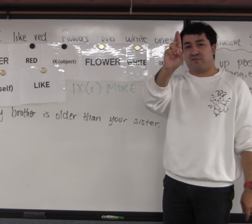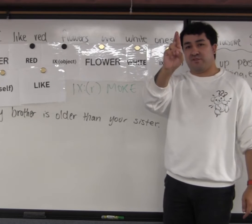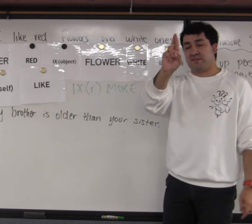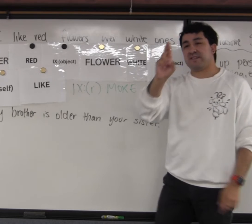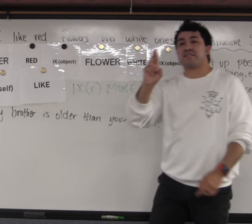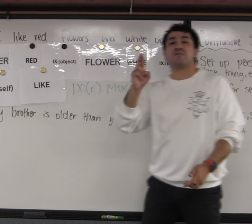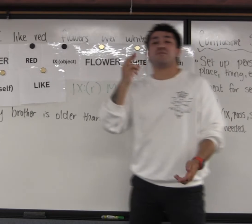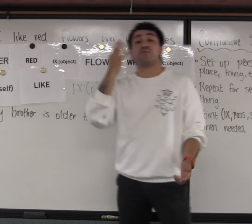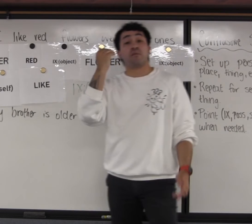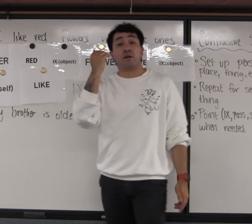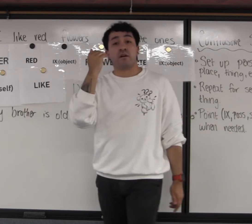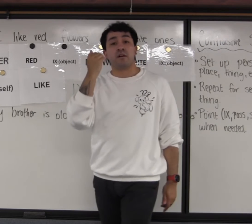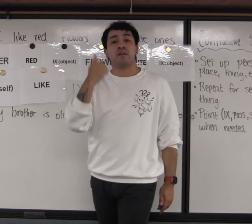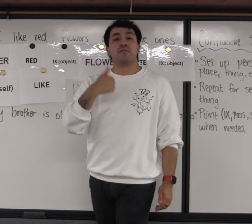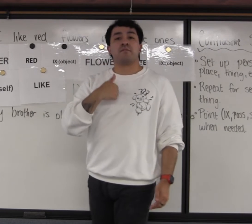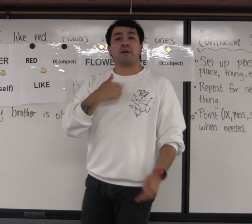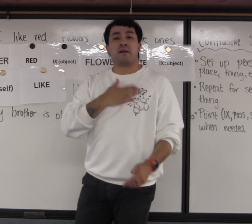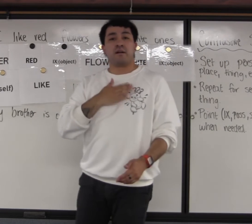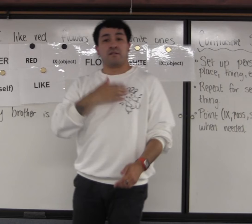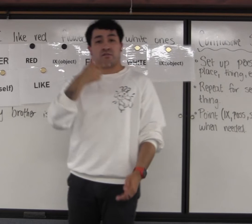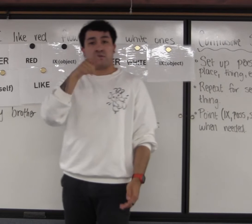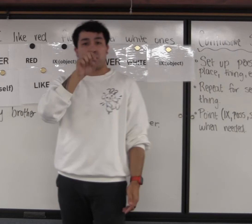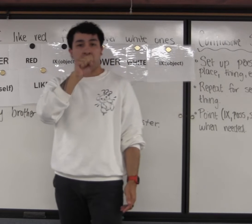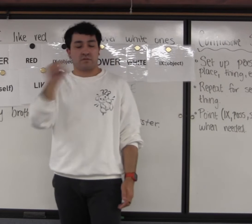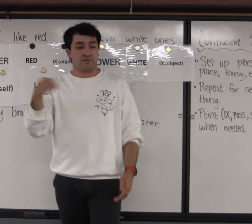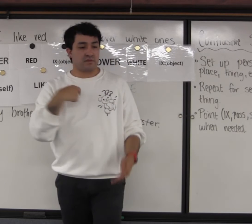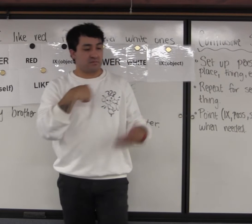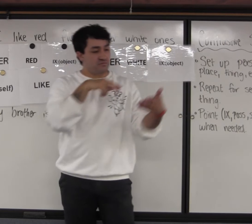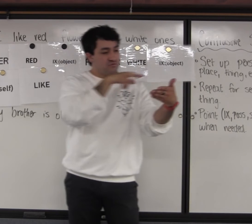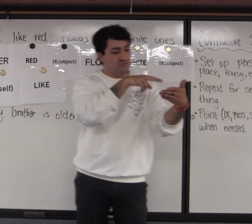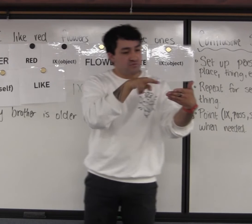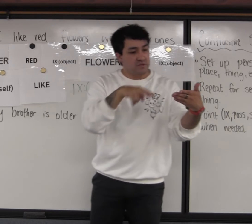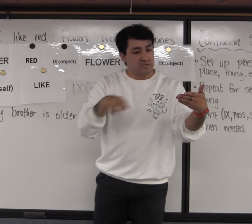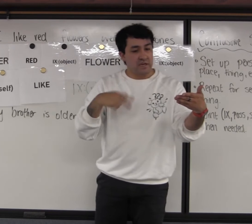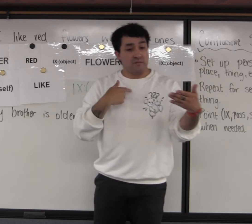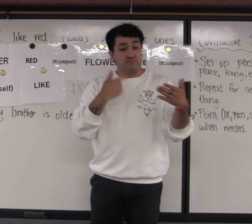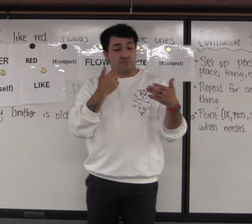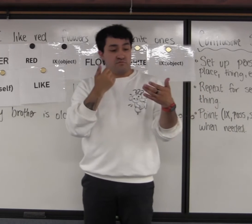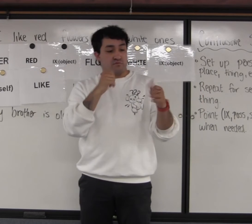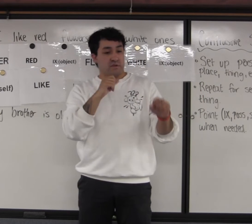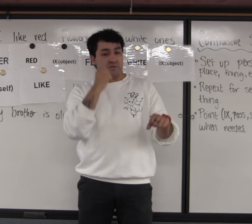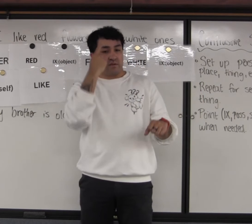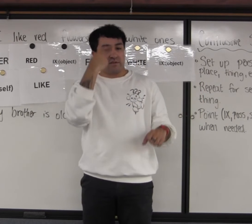wrote the letter R, and that's because gloss is all about